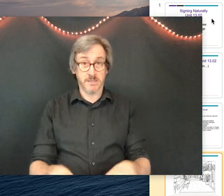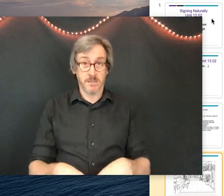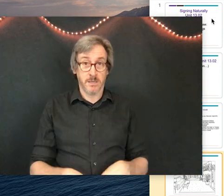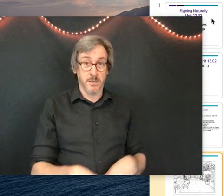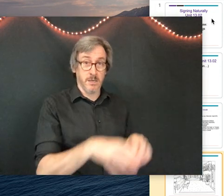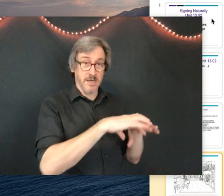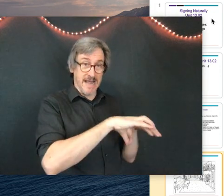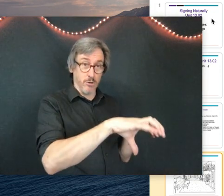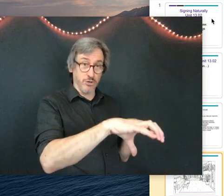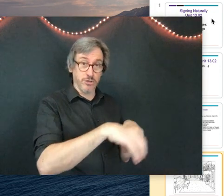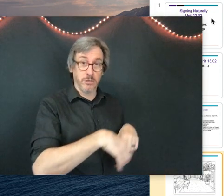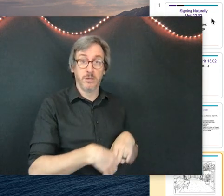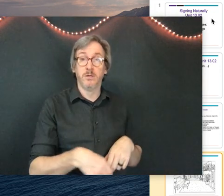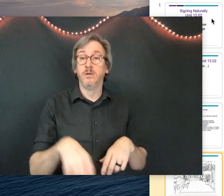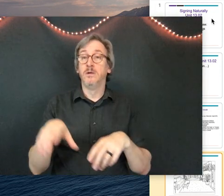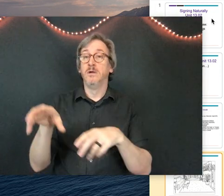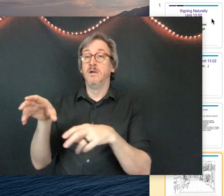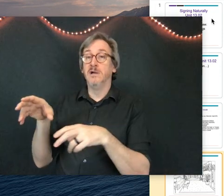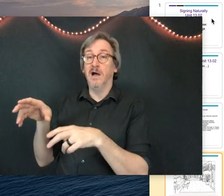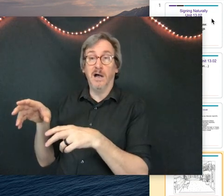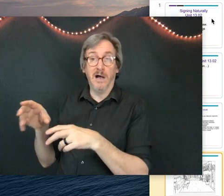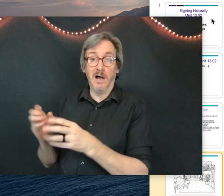fireplace, couch,